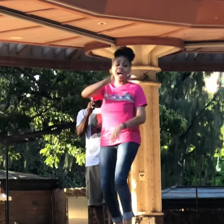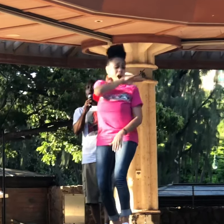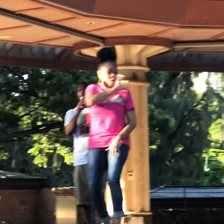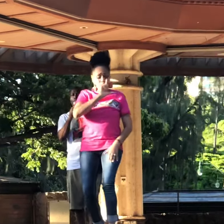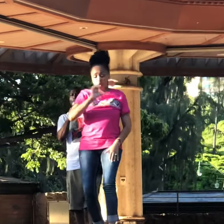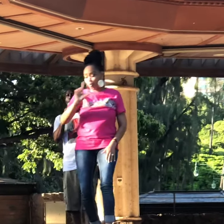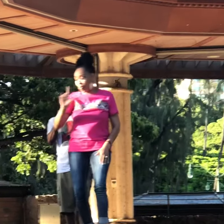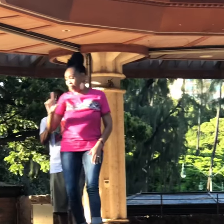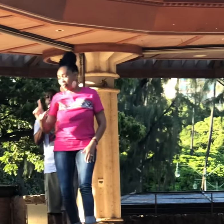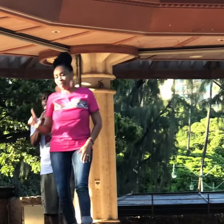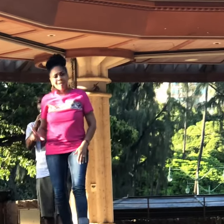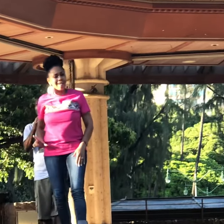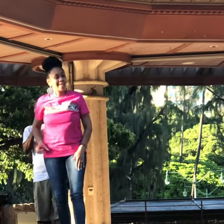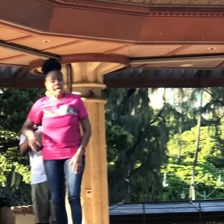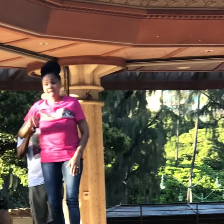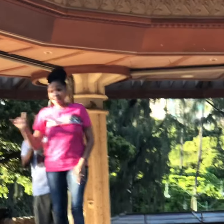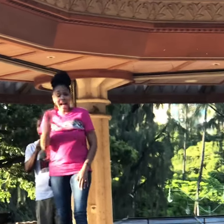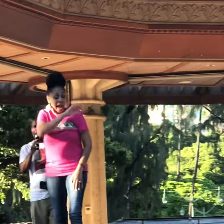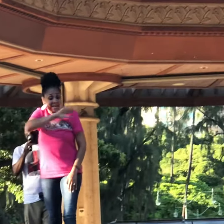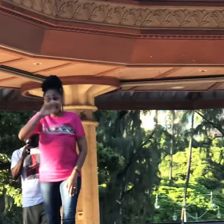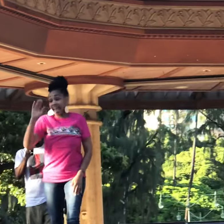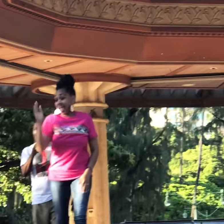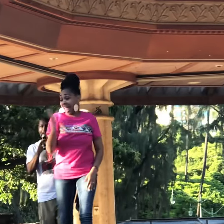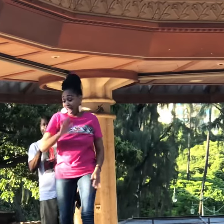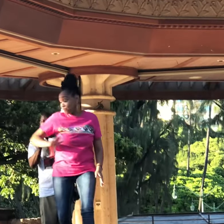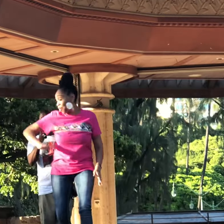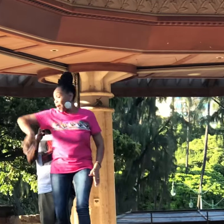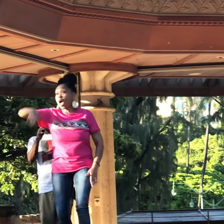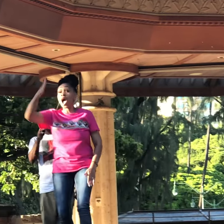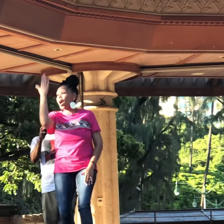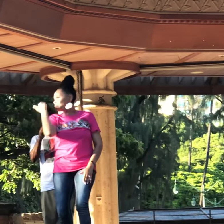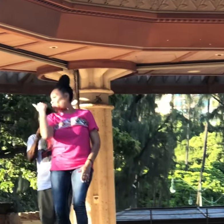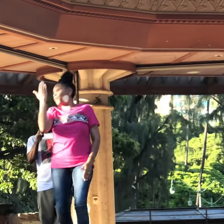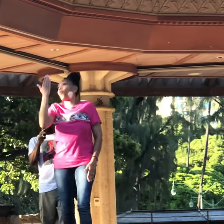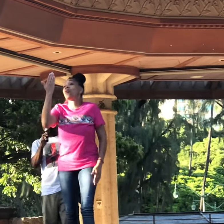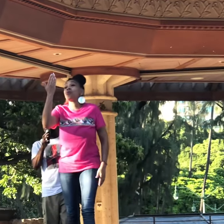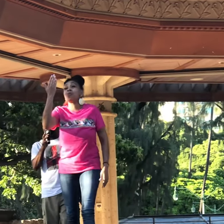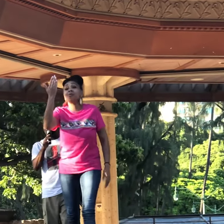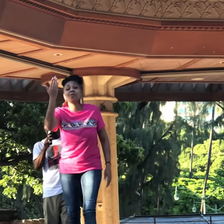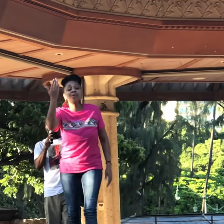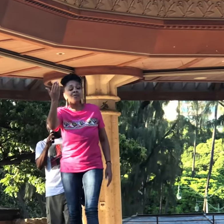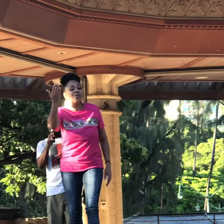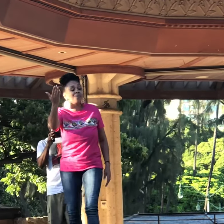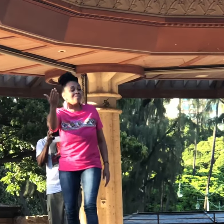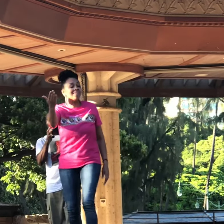come now, Lord, like never.